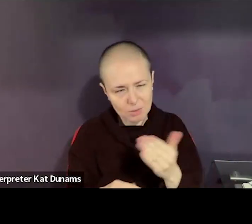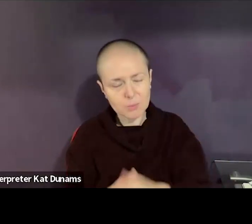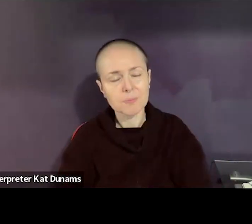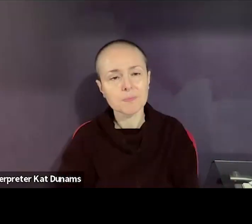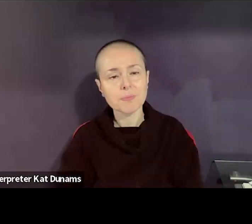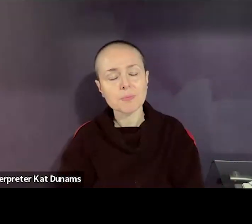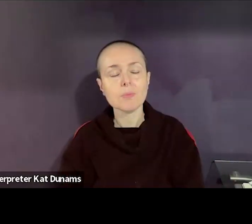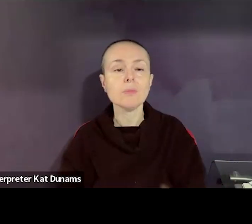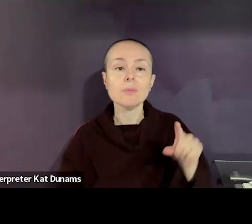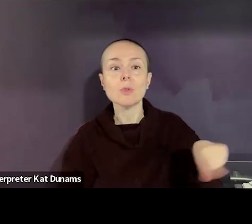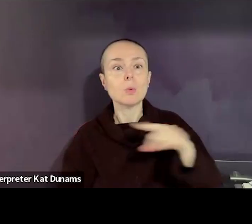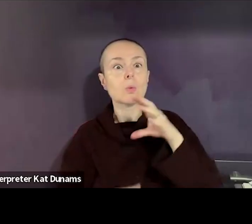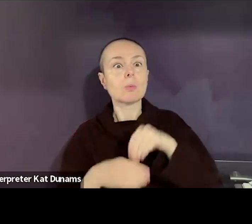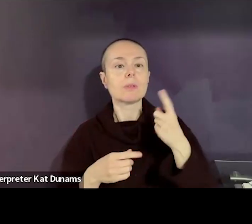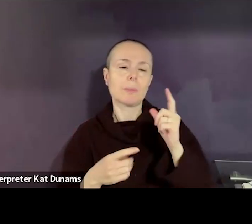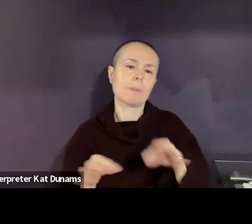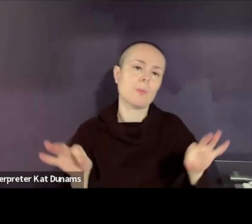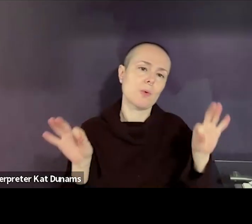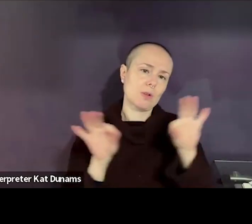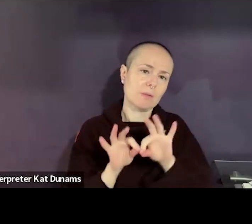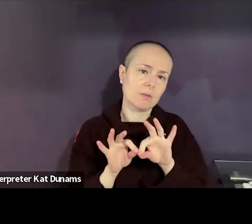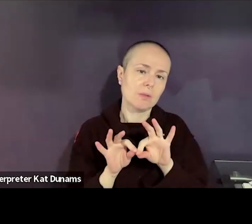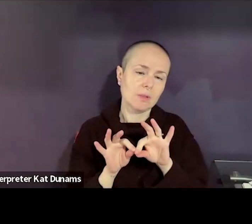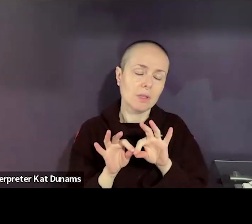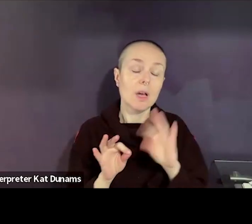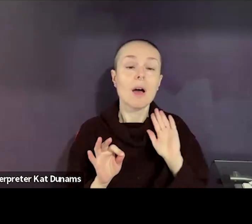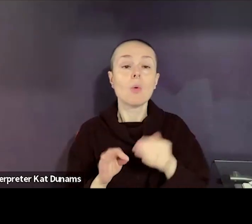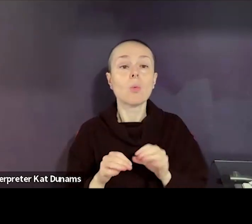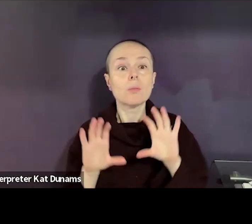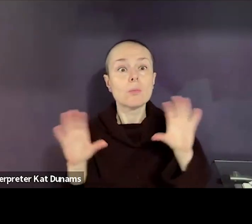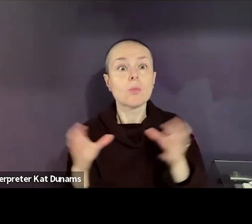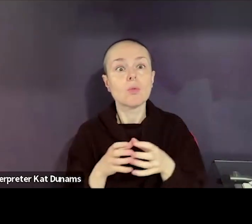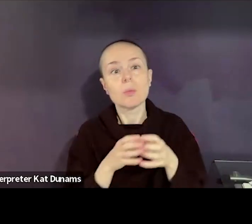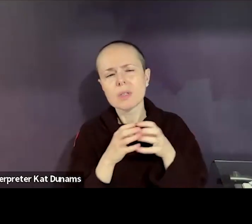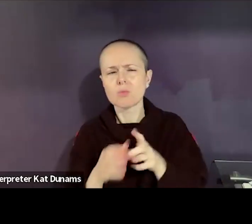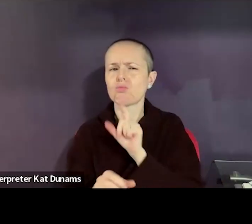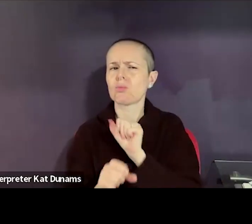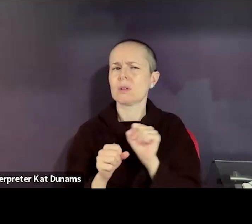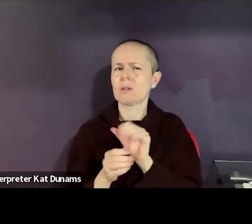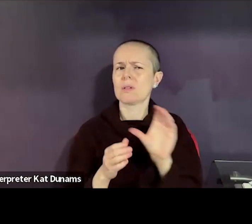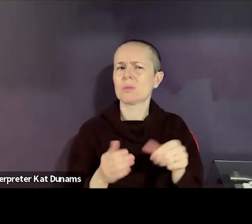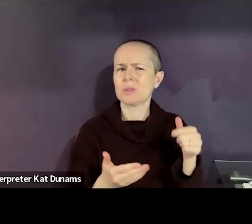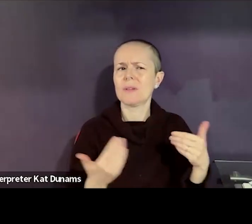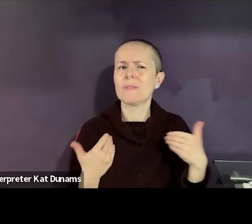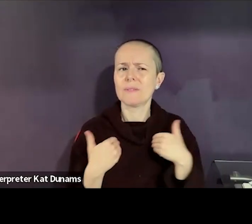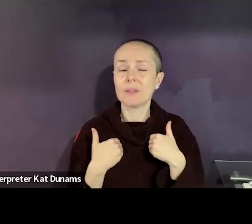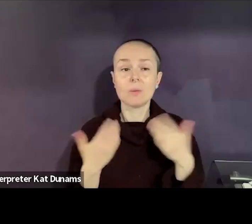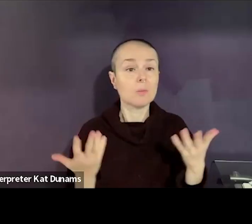you. You were a part of something bigger. Our collective movement had real consequences. Dallas City Council paused